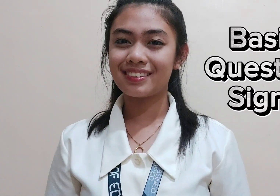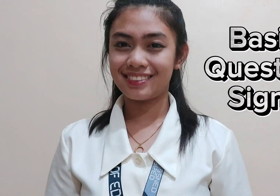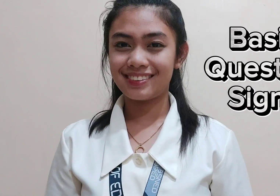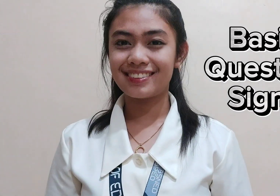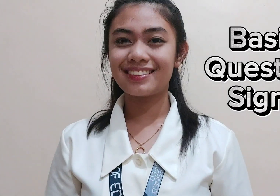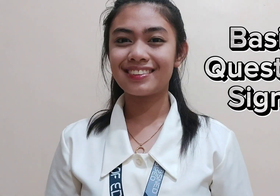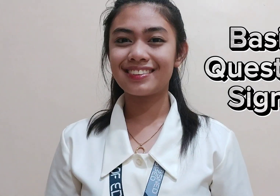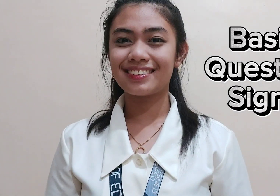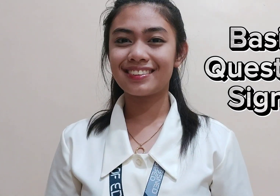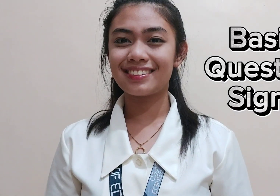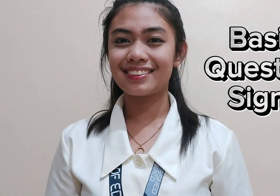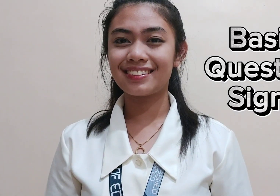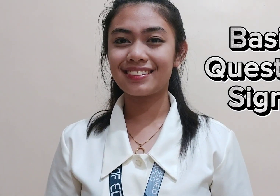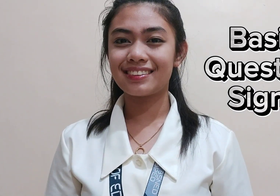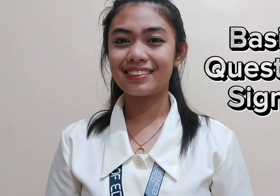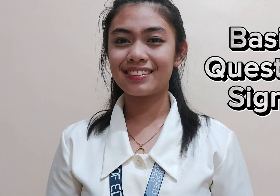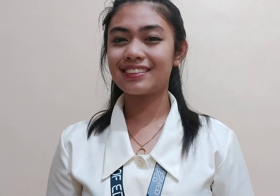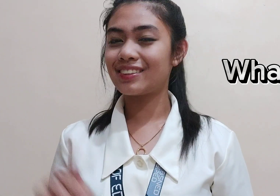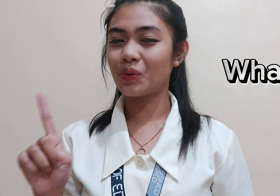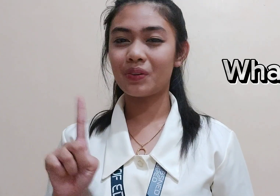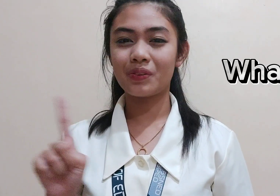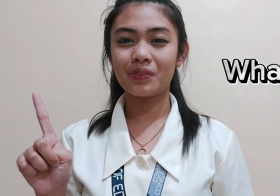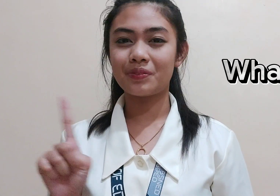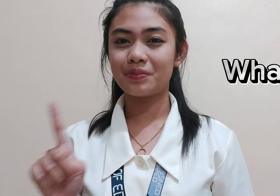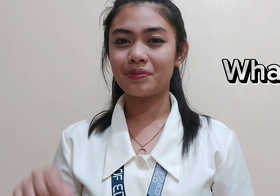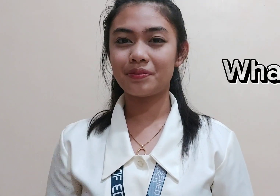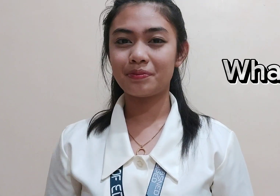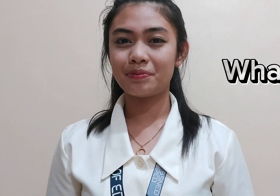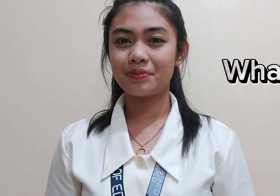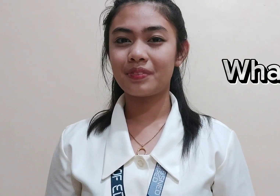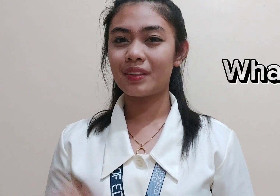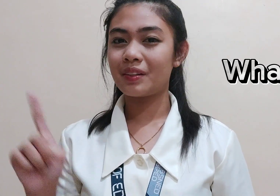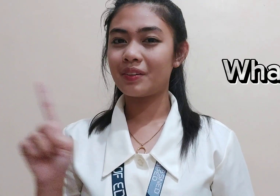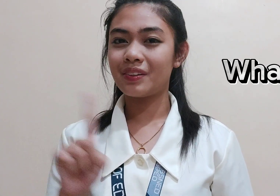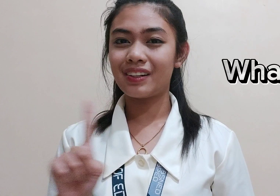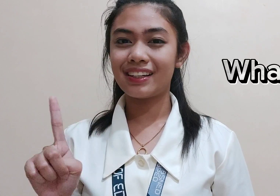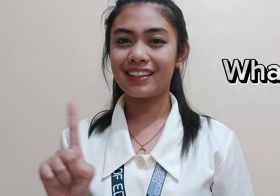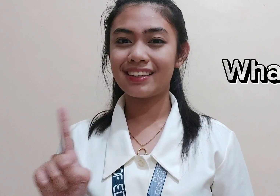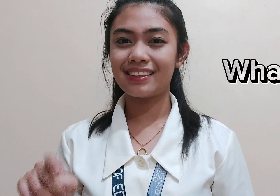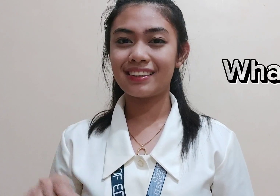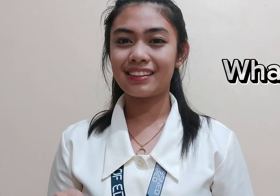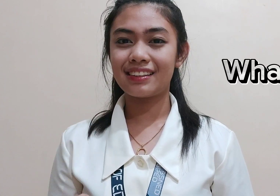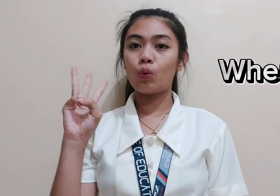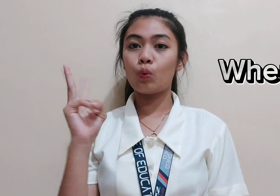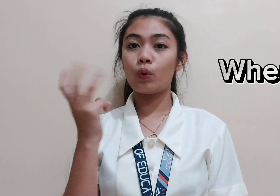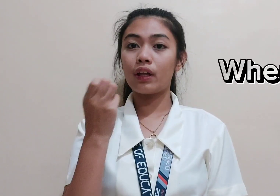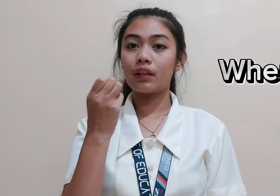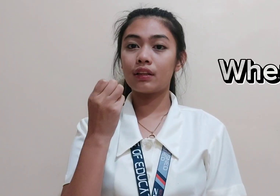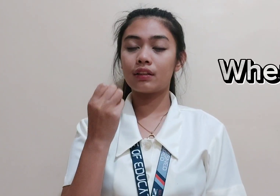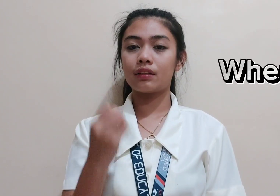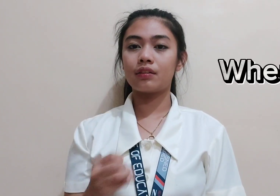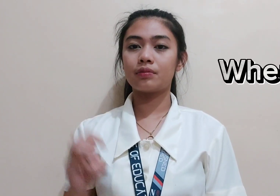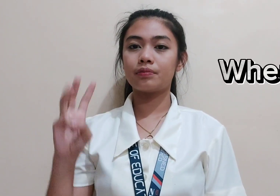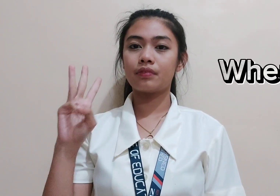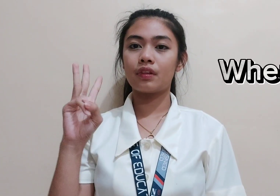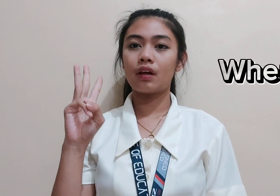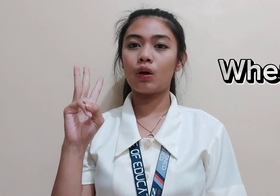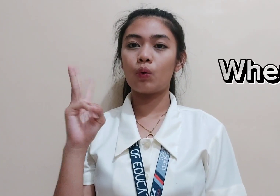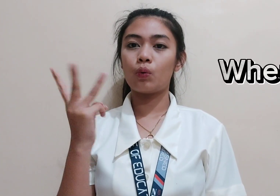Basic question signs. What, what? When,